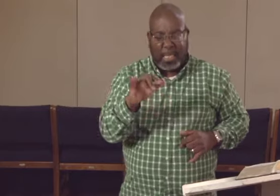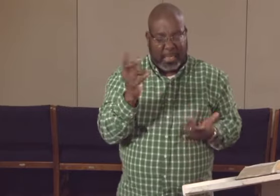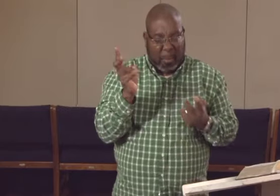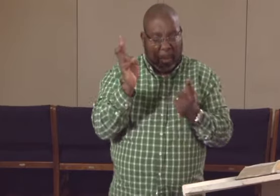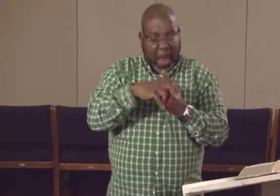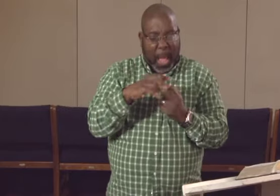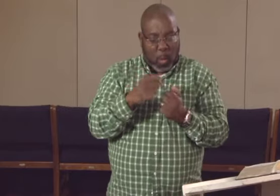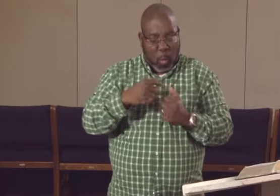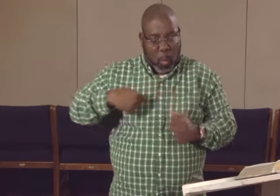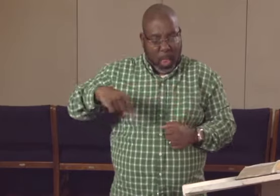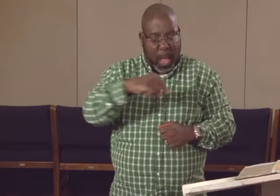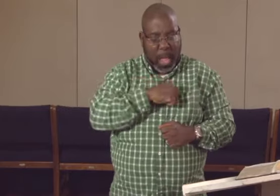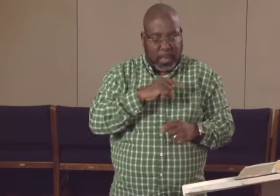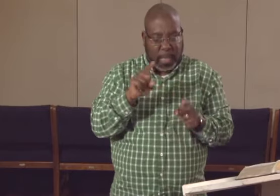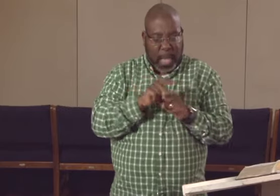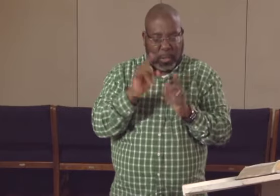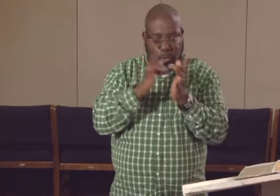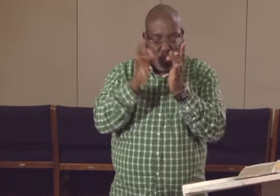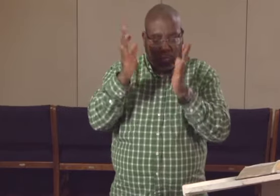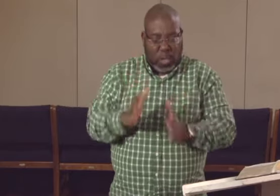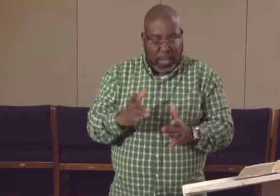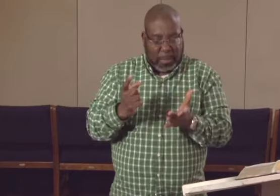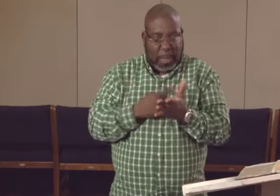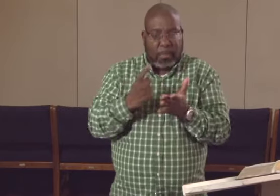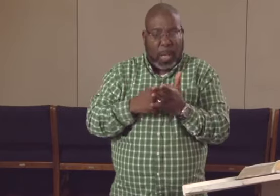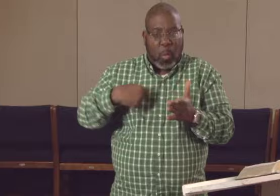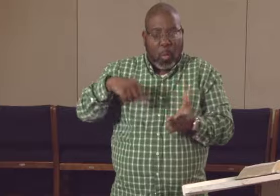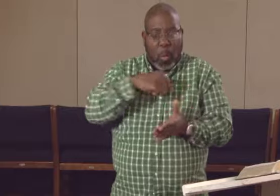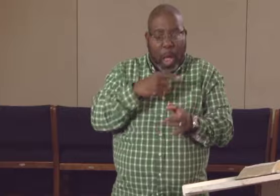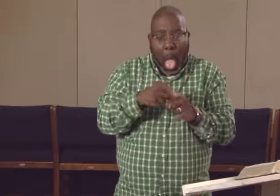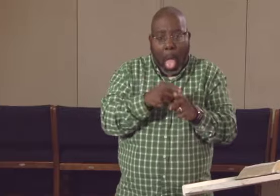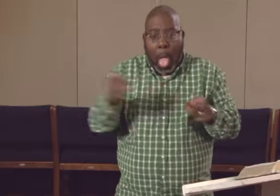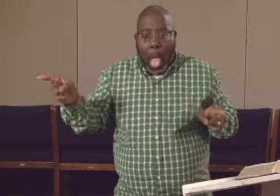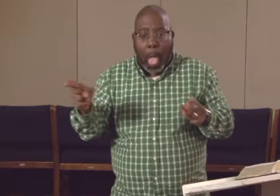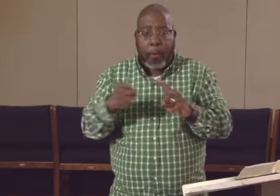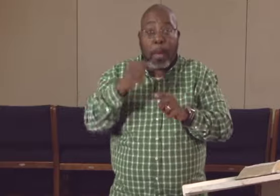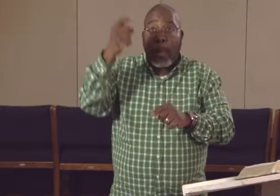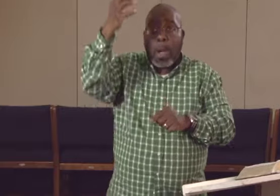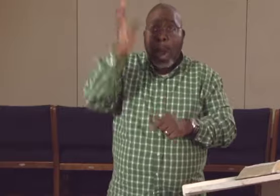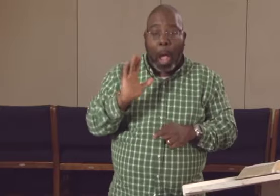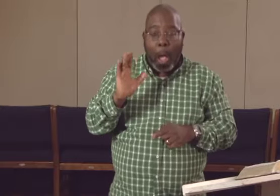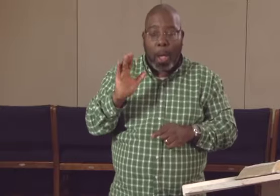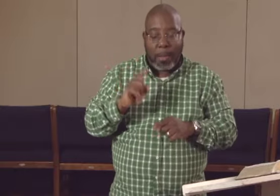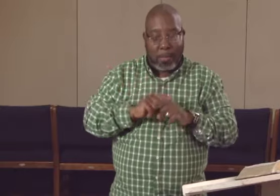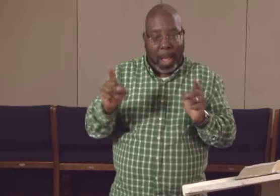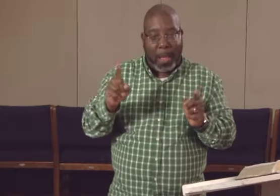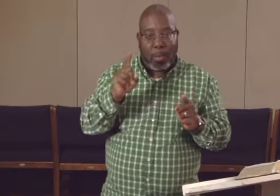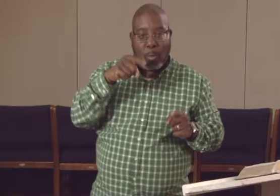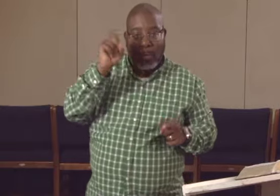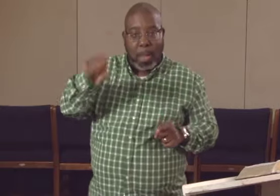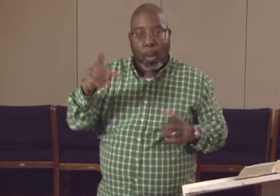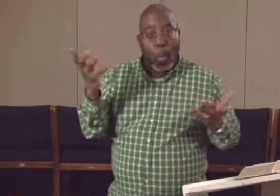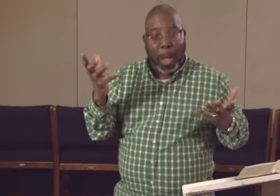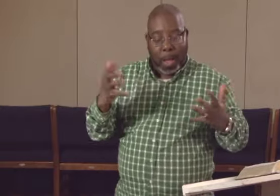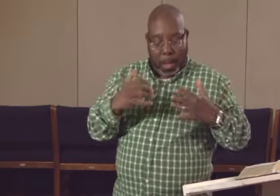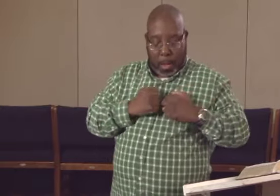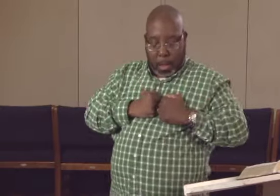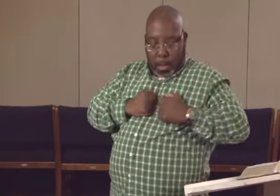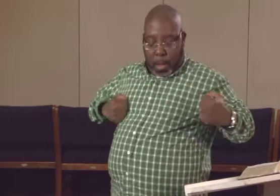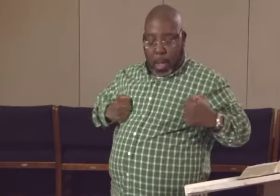I'm sorry." You know, that story applies to us today because we go away from God.